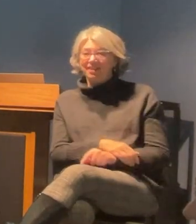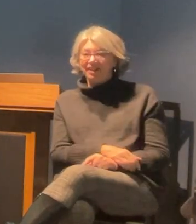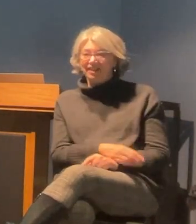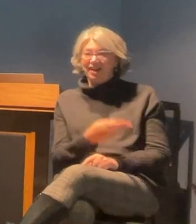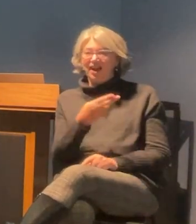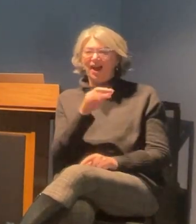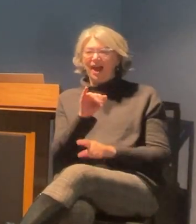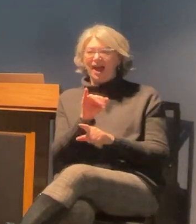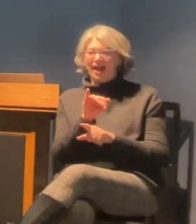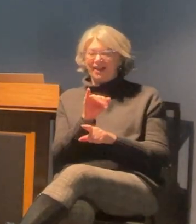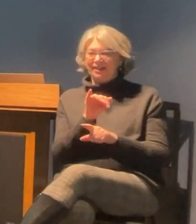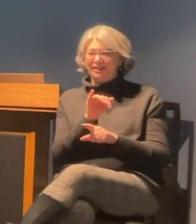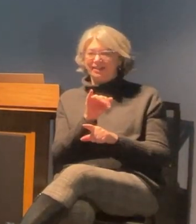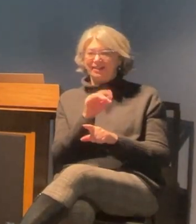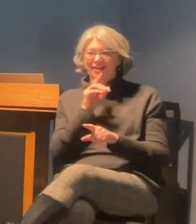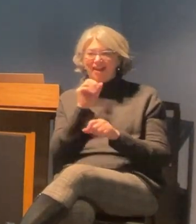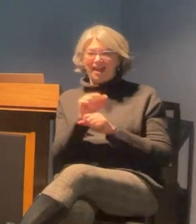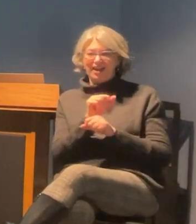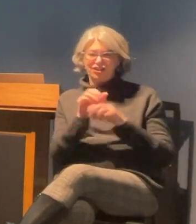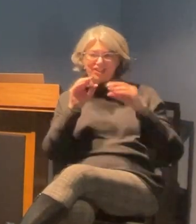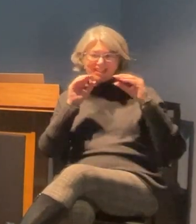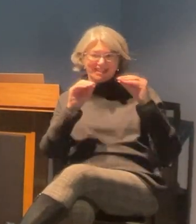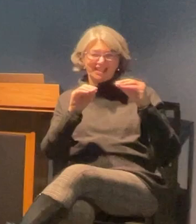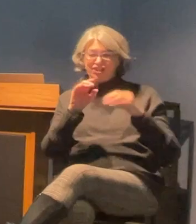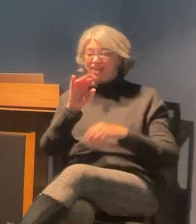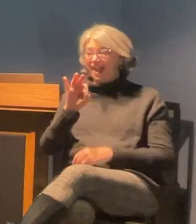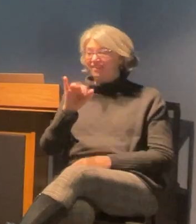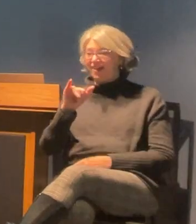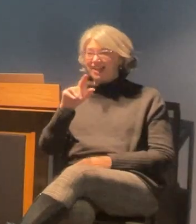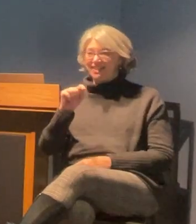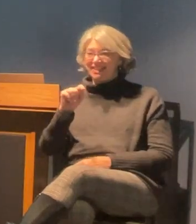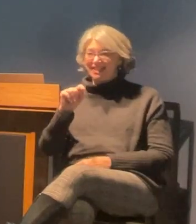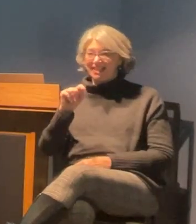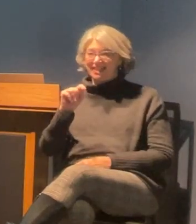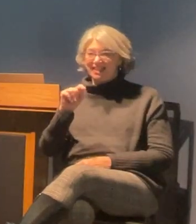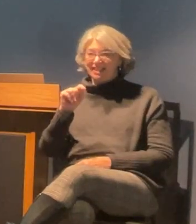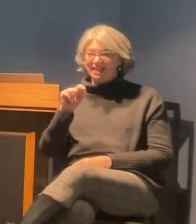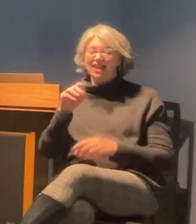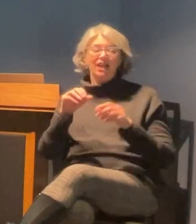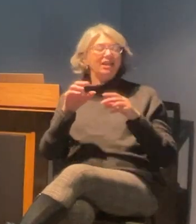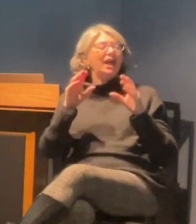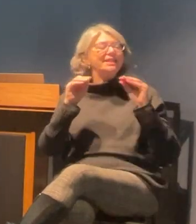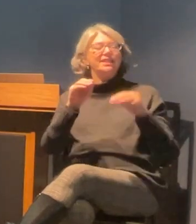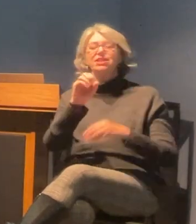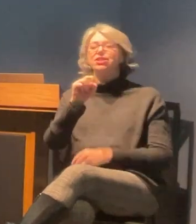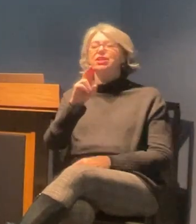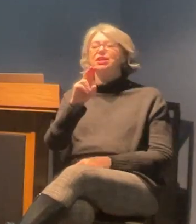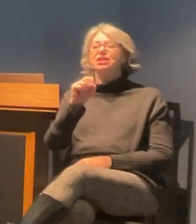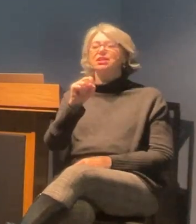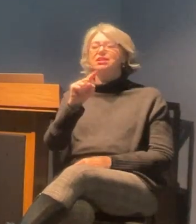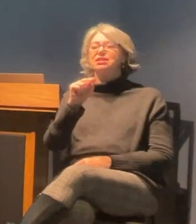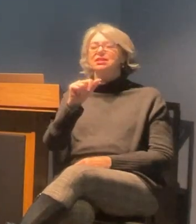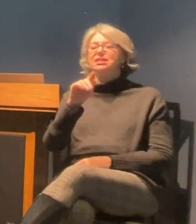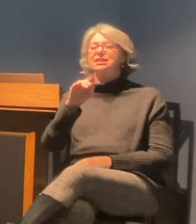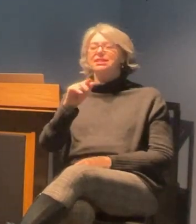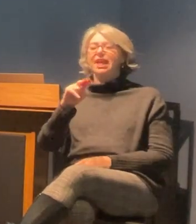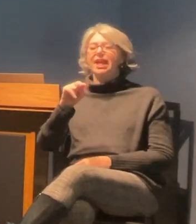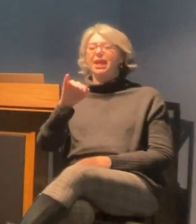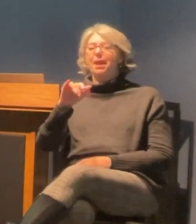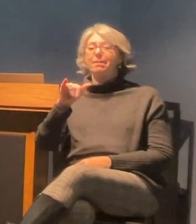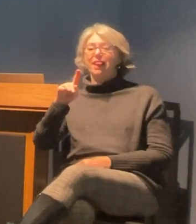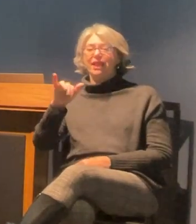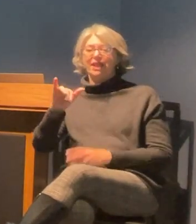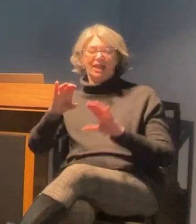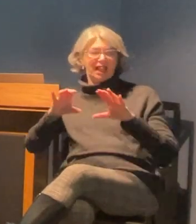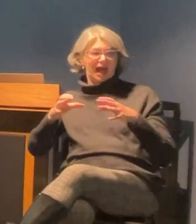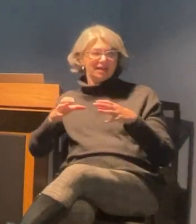Yeah. Hi, I actually teach at FIT and teach a sustainability class there. I'm so curious, how did you